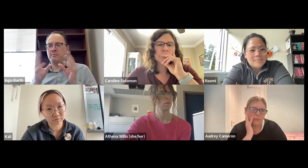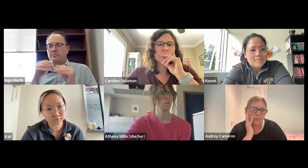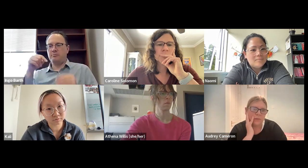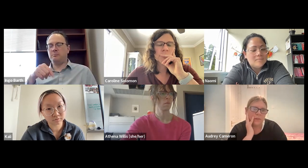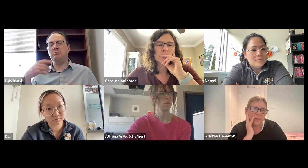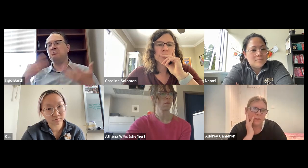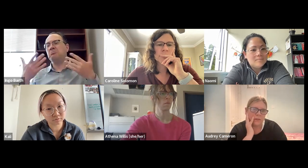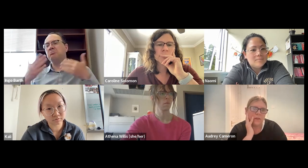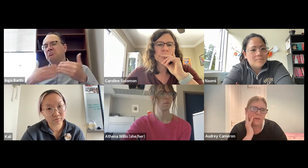America.